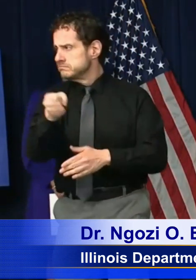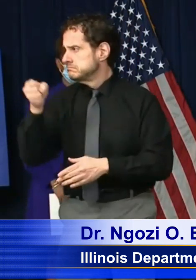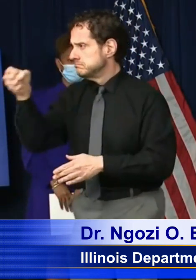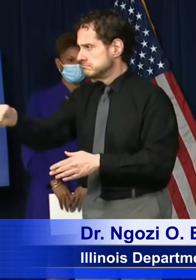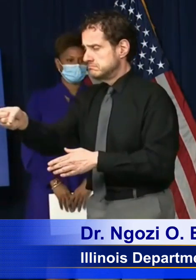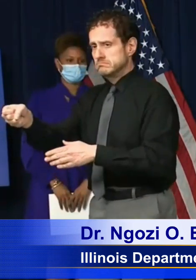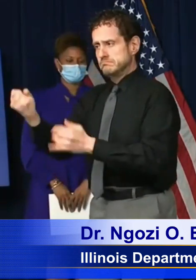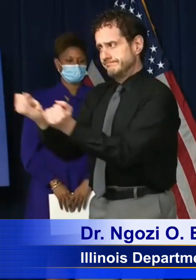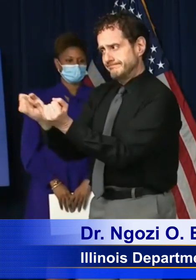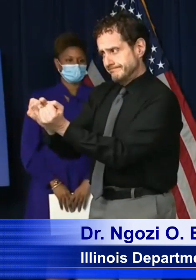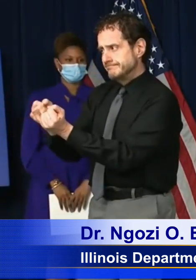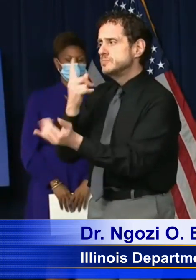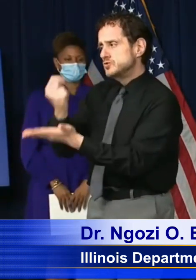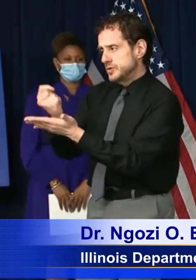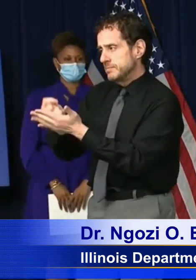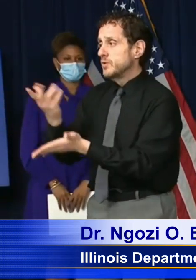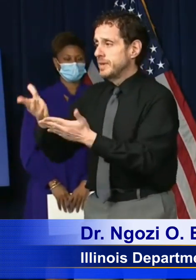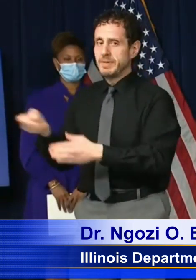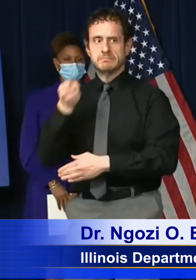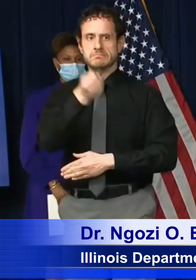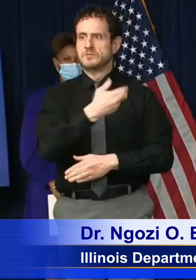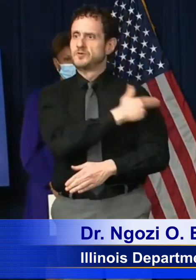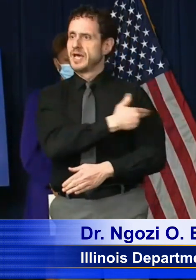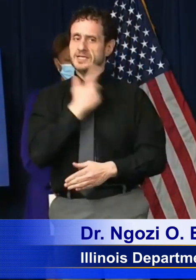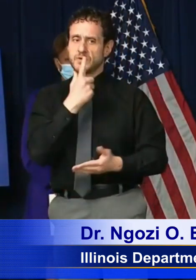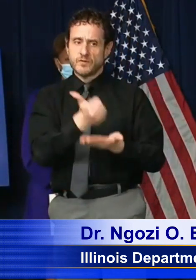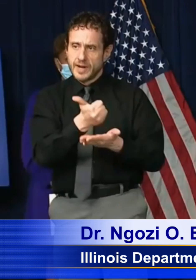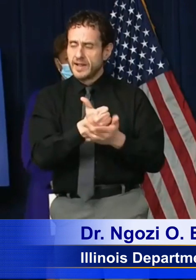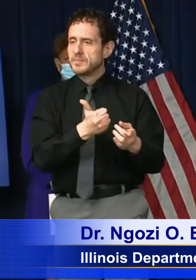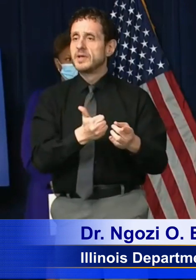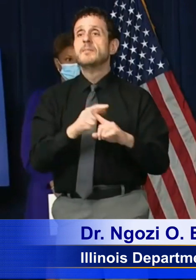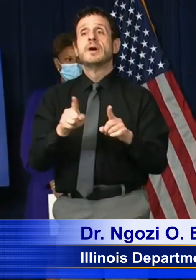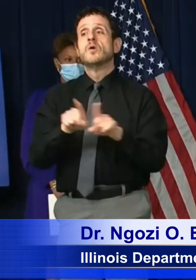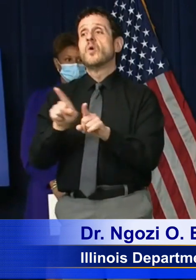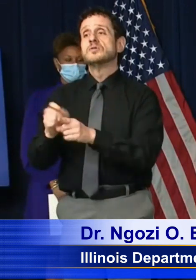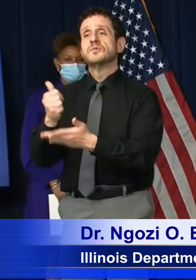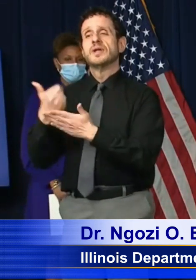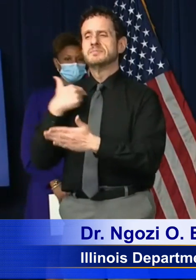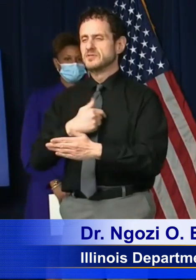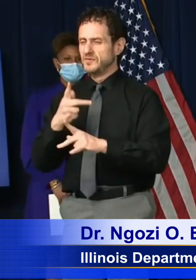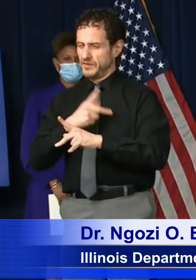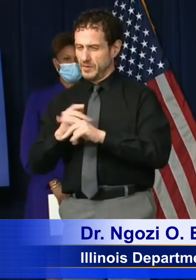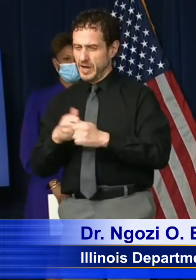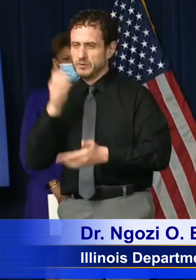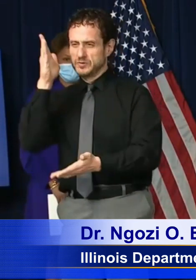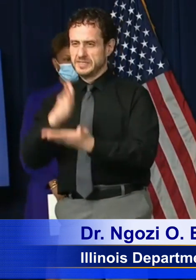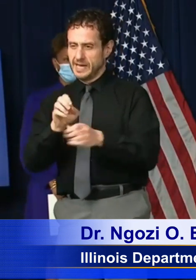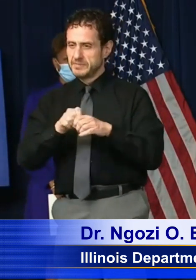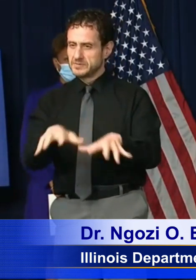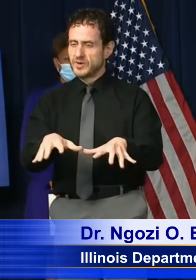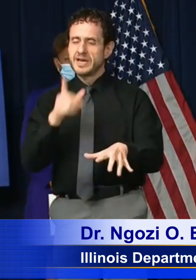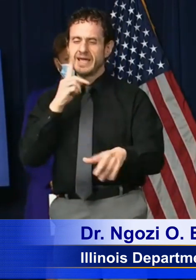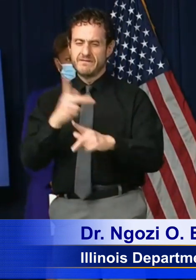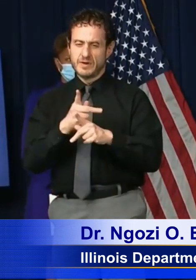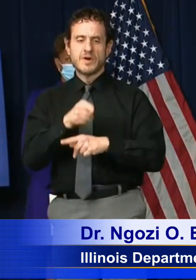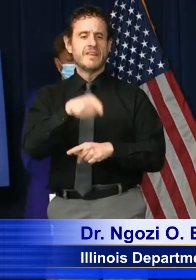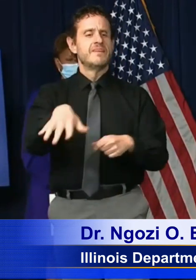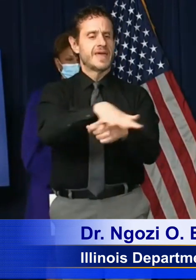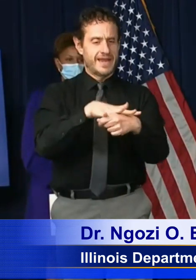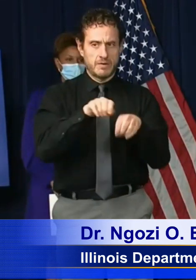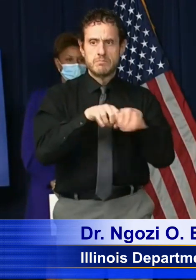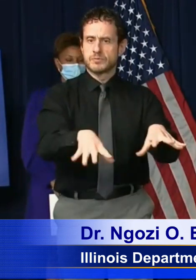it also informs our efforts on how to stop the spread and to identify the areas where there is more